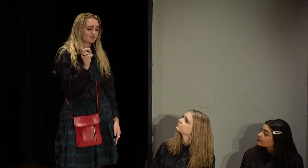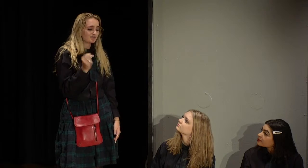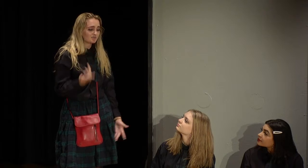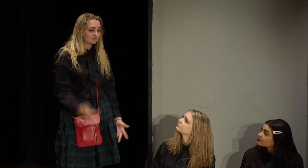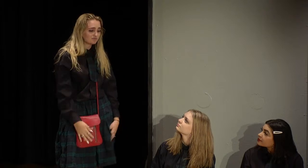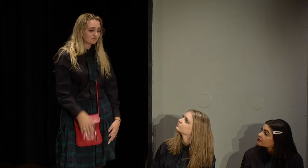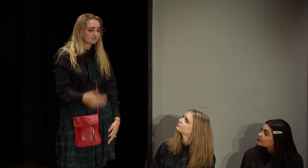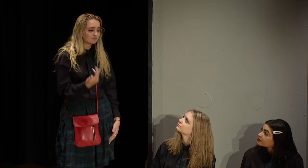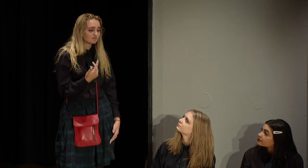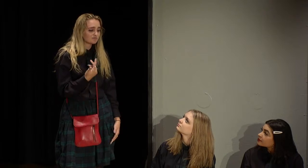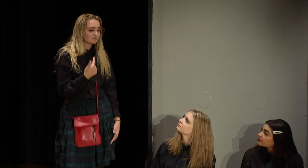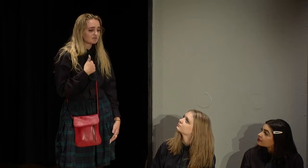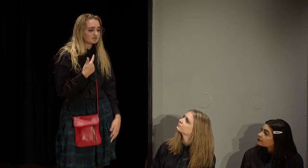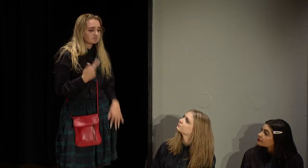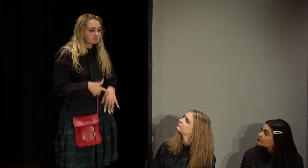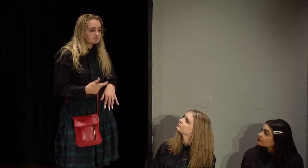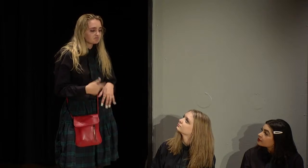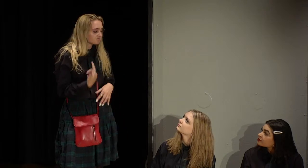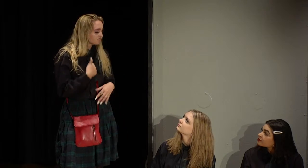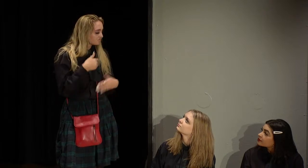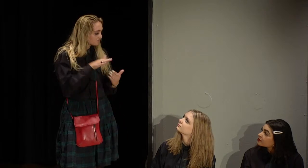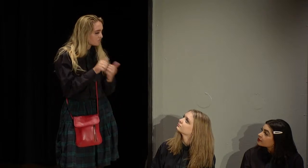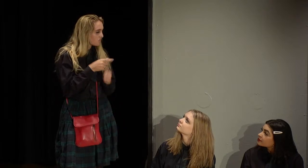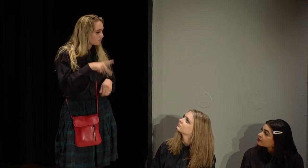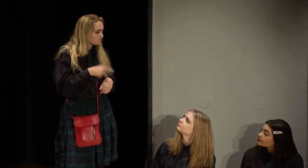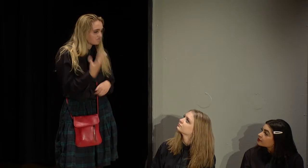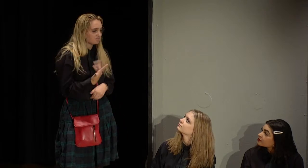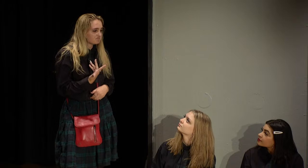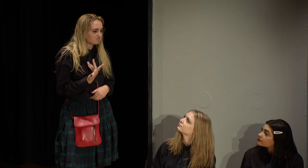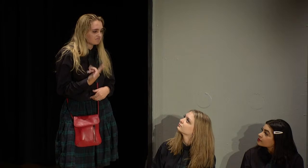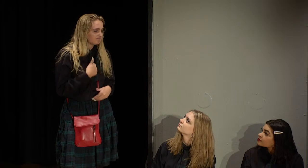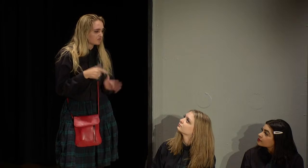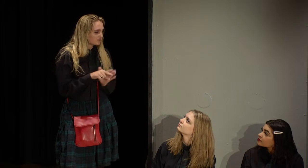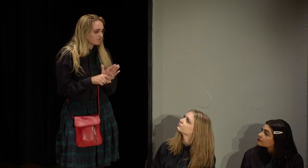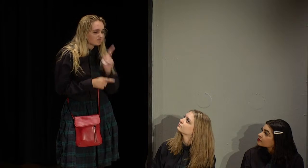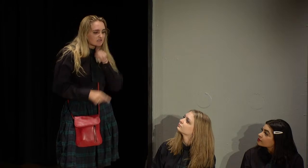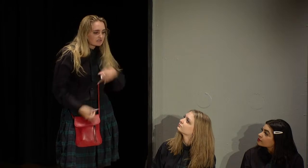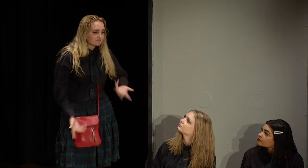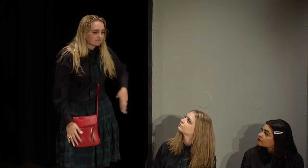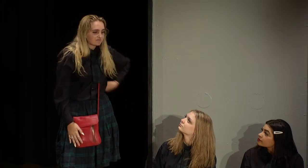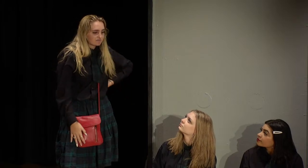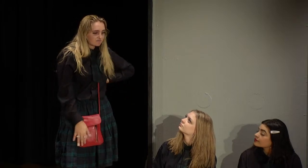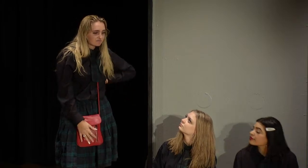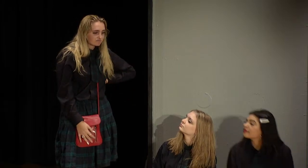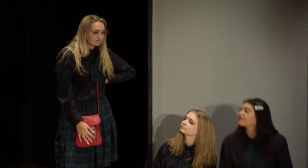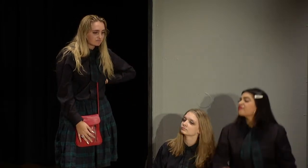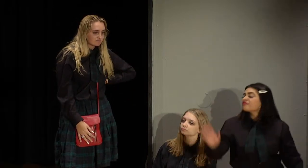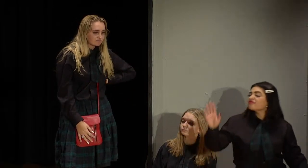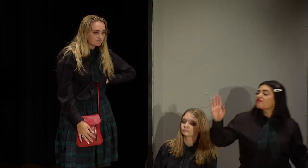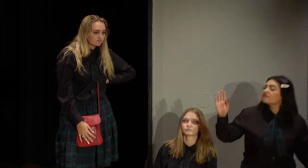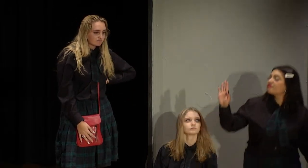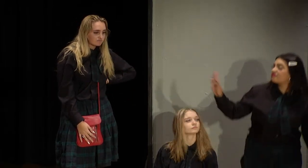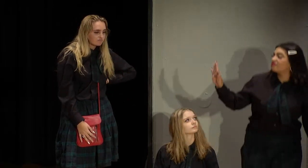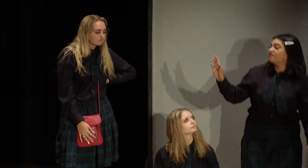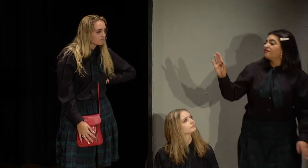to be me. I just want to be Claire Sutton. And I'm not perfect. Far from it. Rebecca